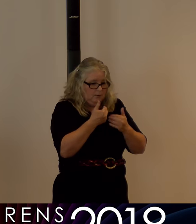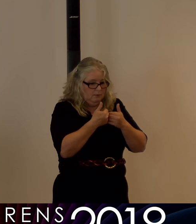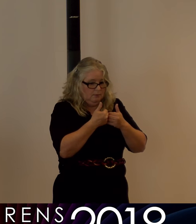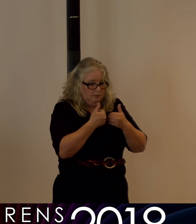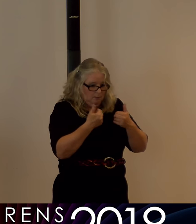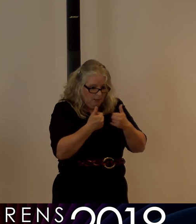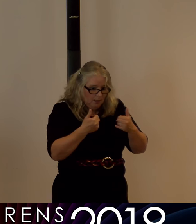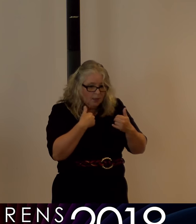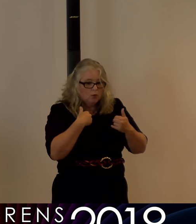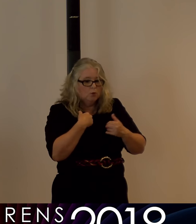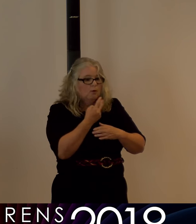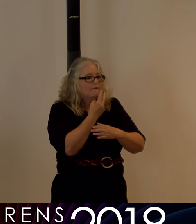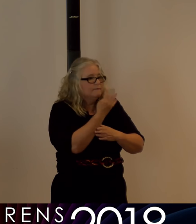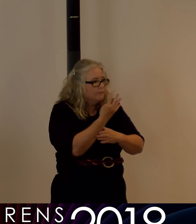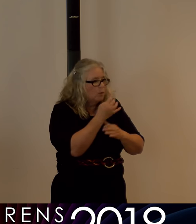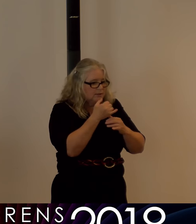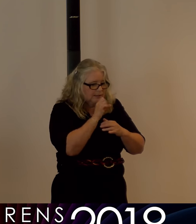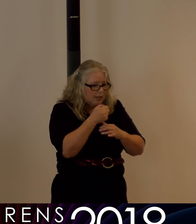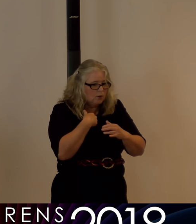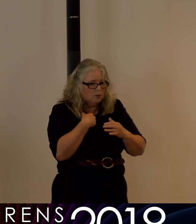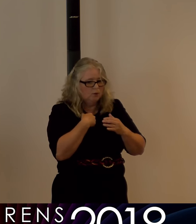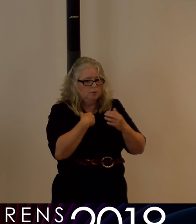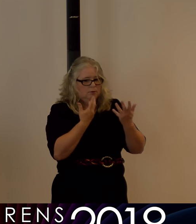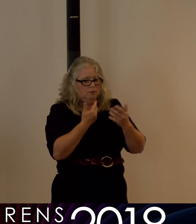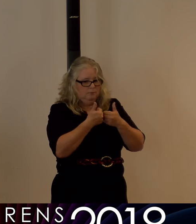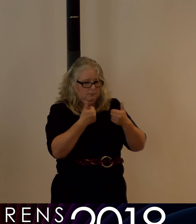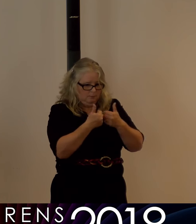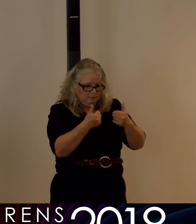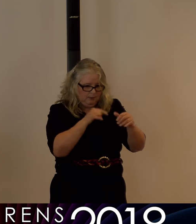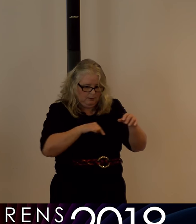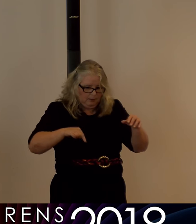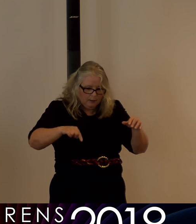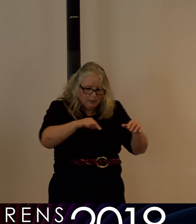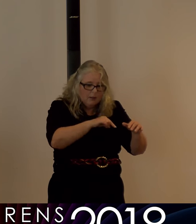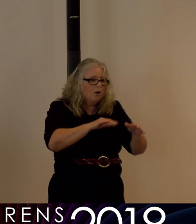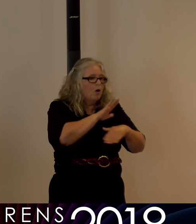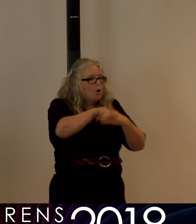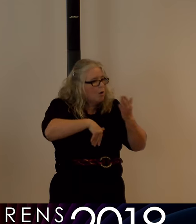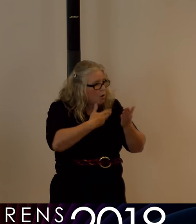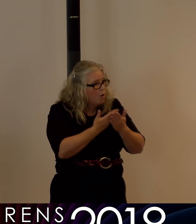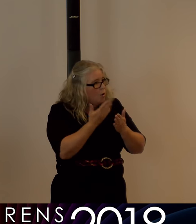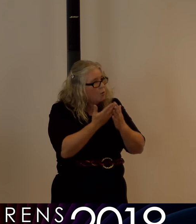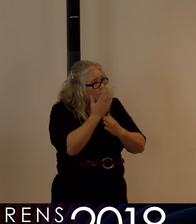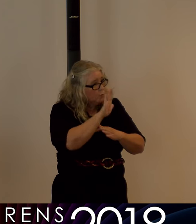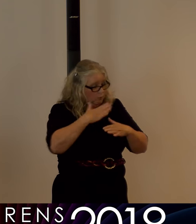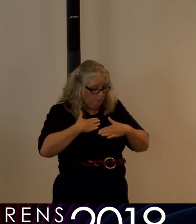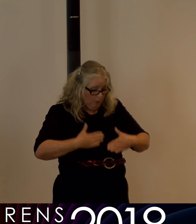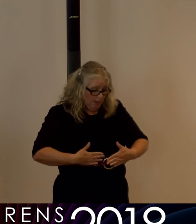cells, on and on, to create the human body. If a mutation happens anytime after the zygote